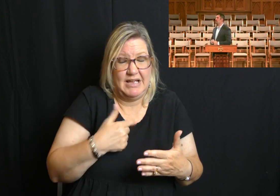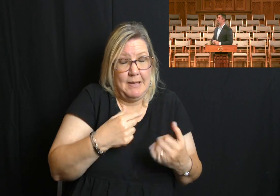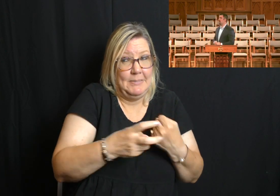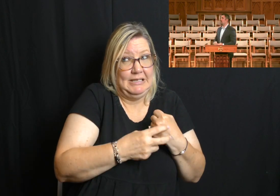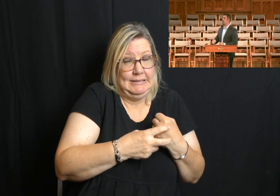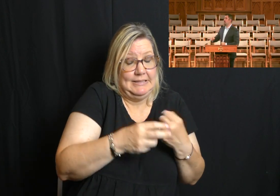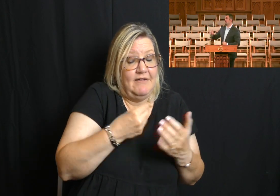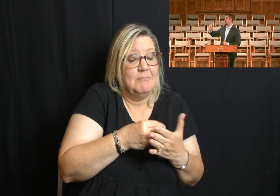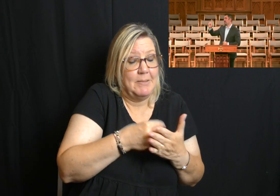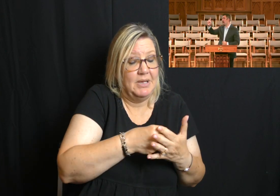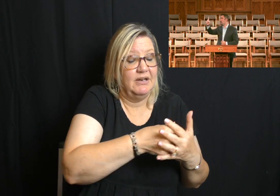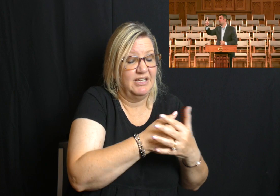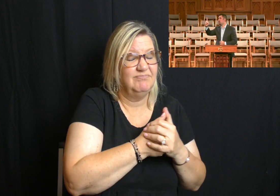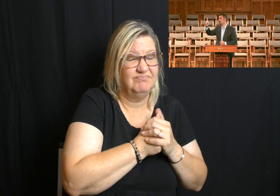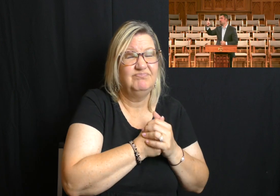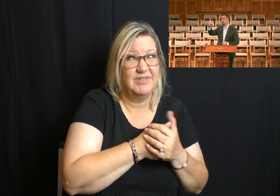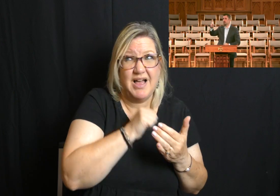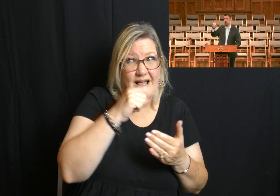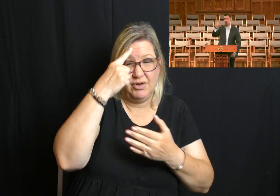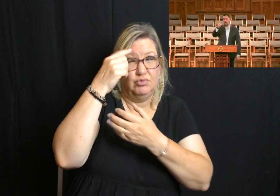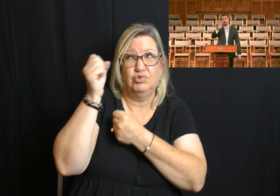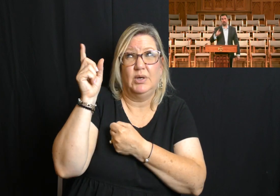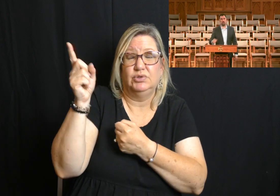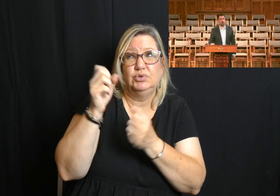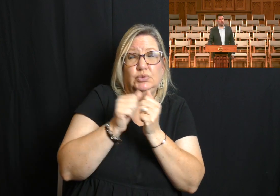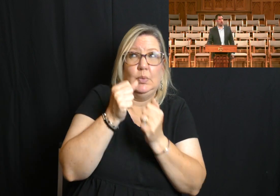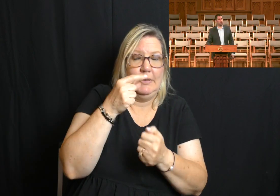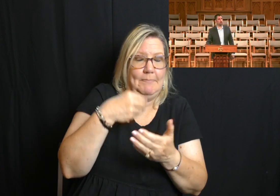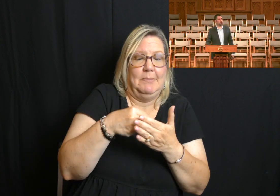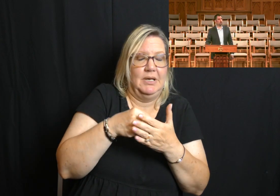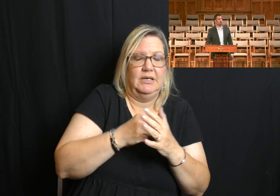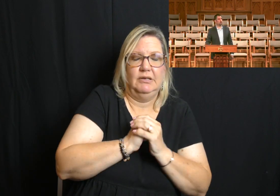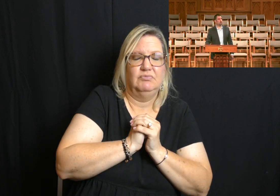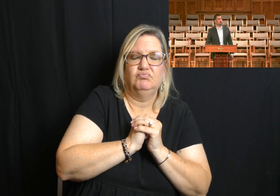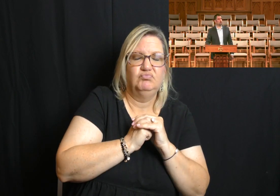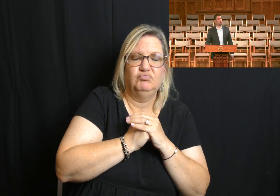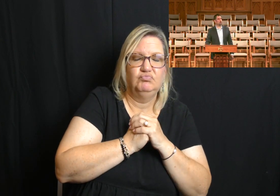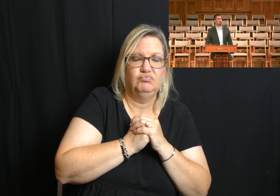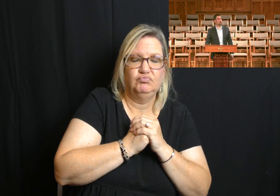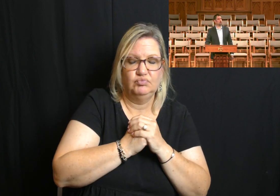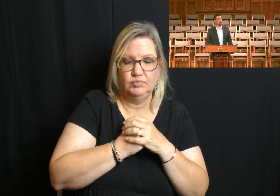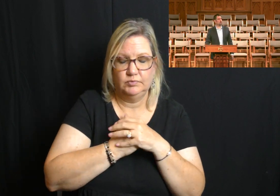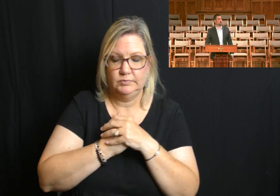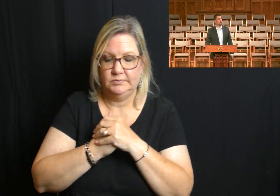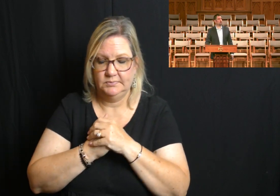money to myself because I don't trust you when I give you my money.